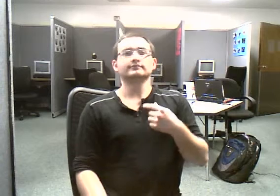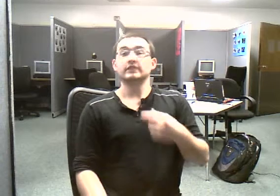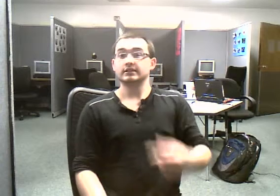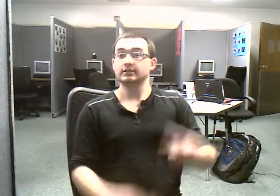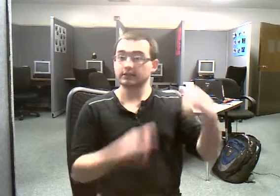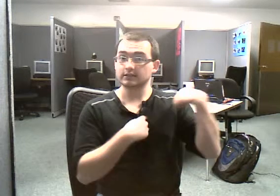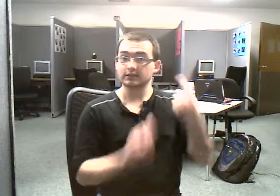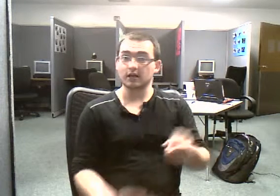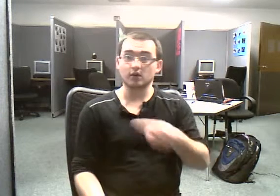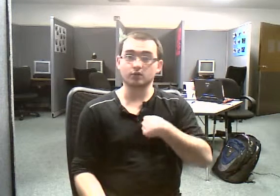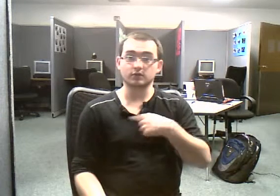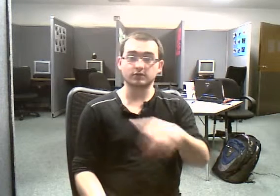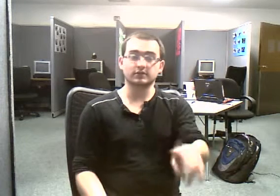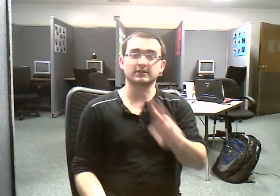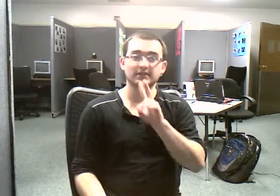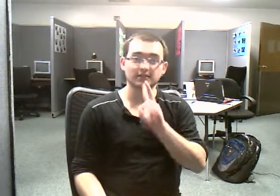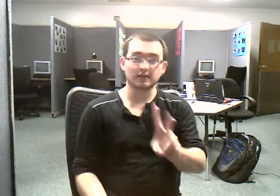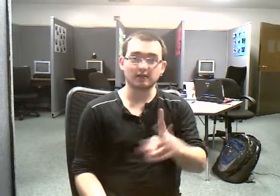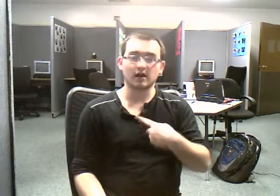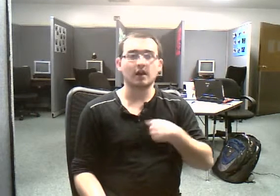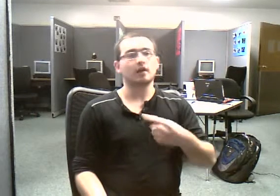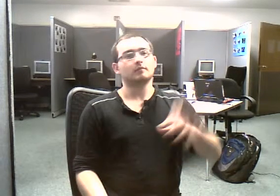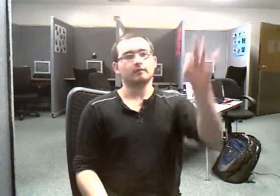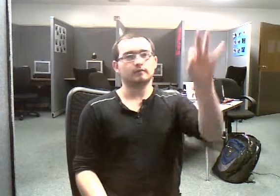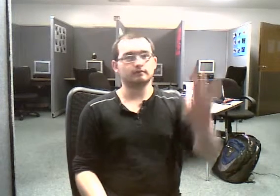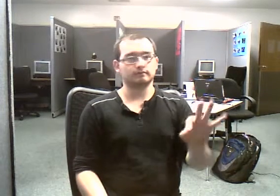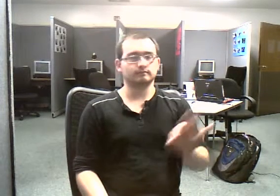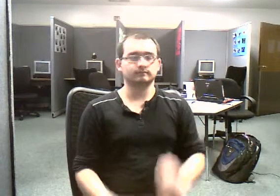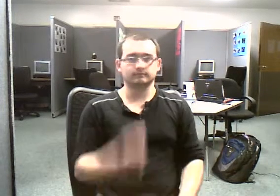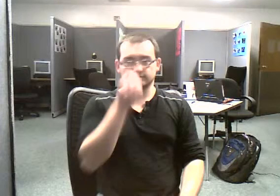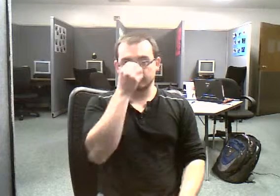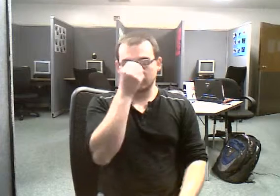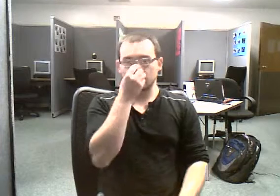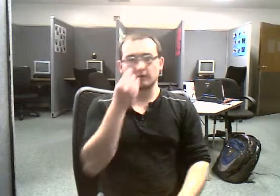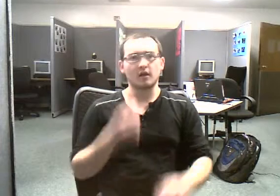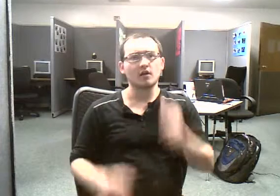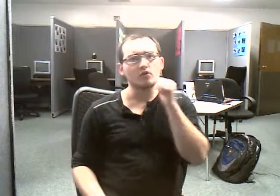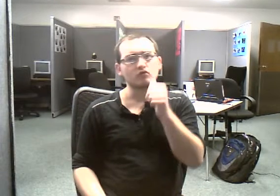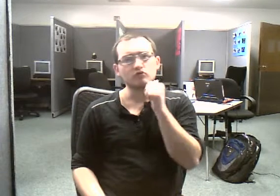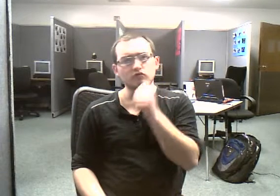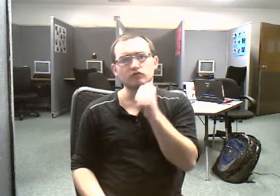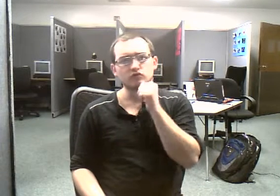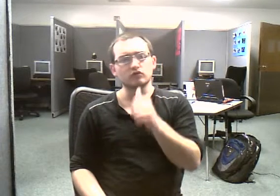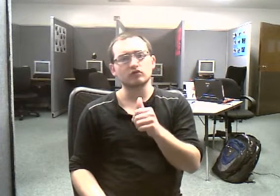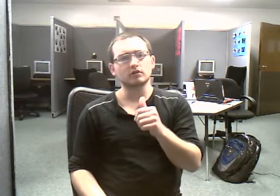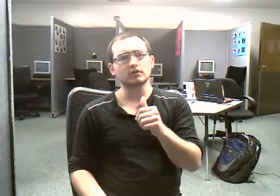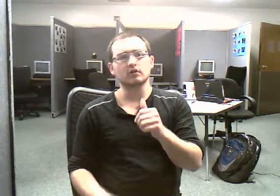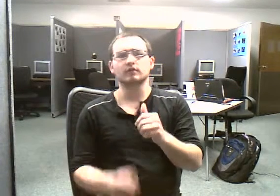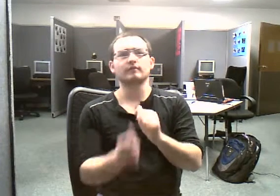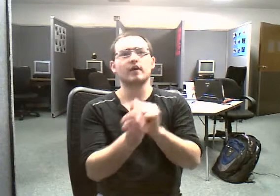it's become a part of my life that means a great deal to me. Every summer, I need to get to Yellowstone Park, where there are